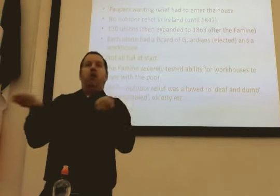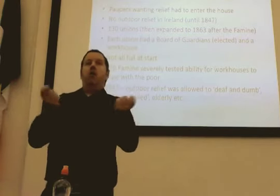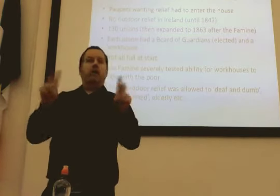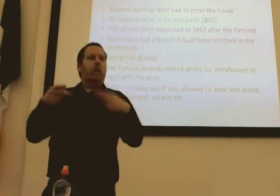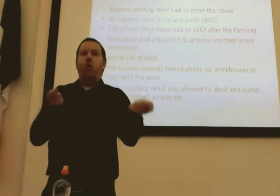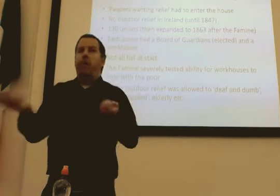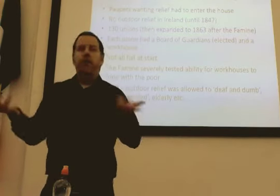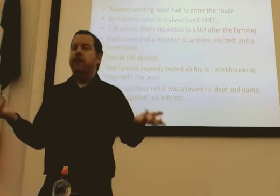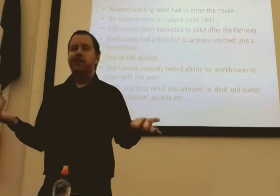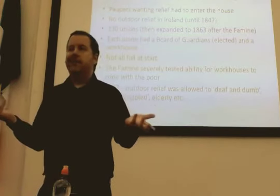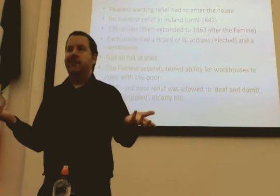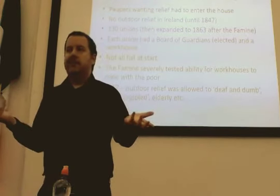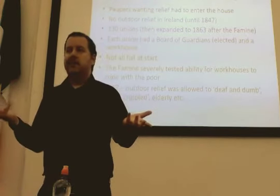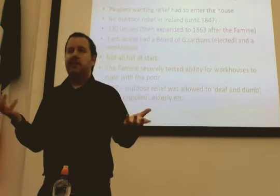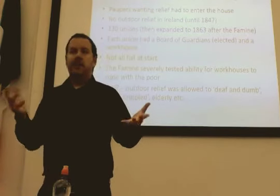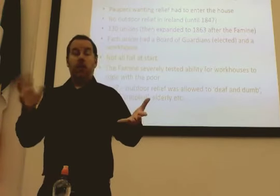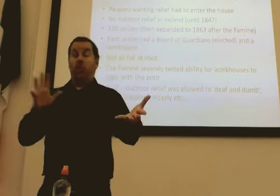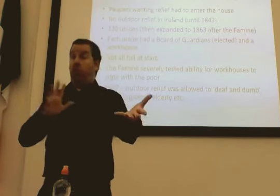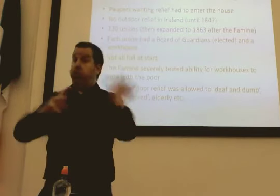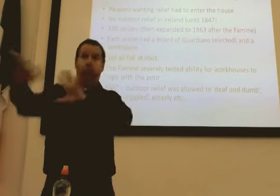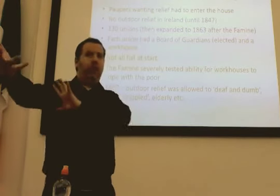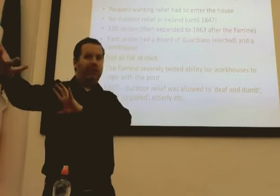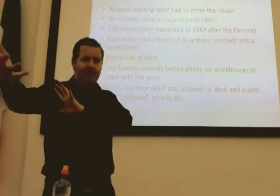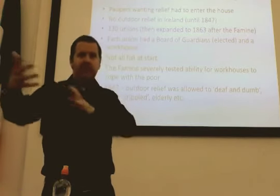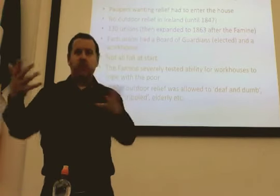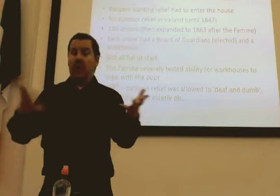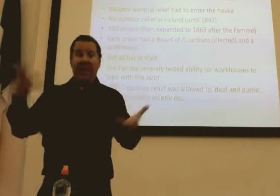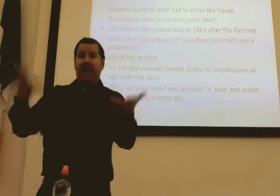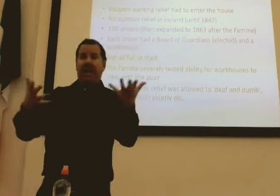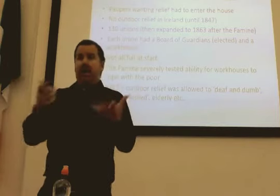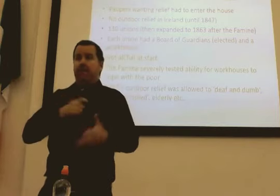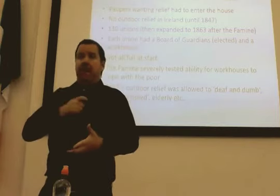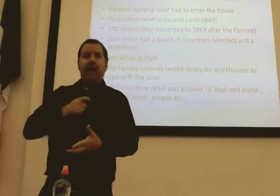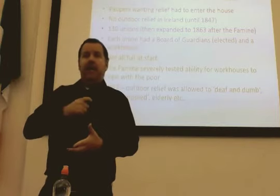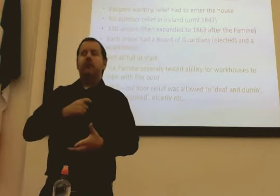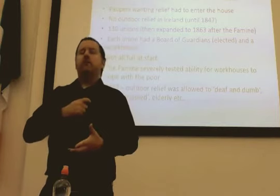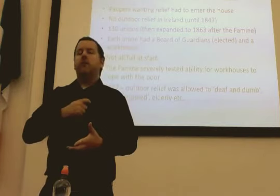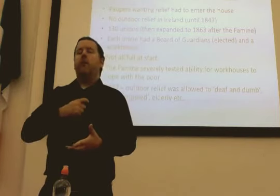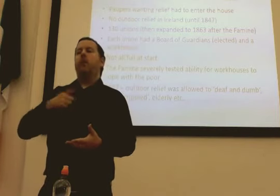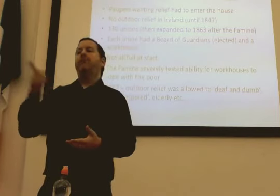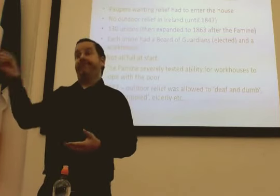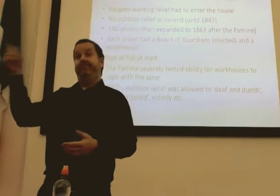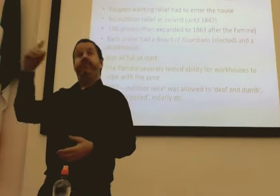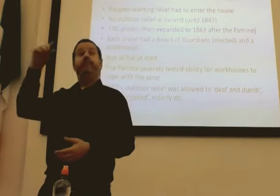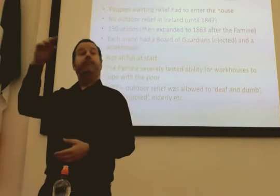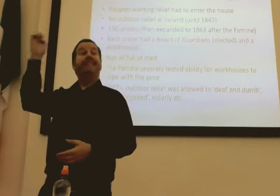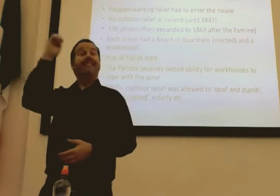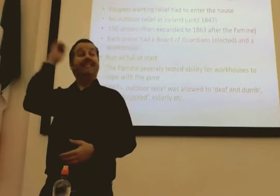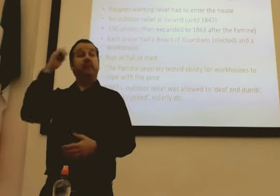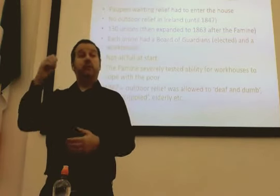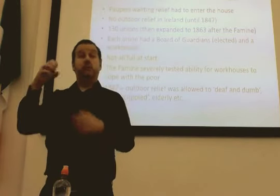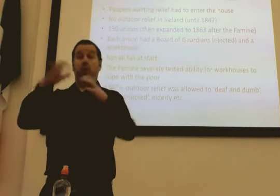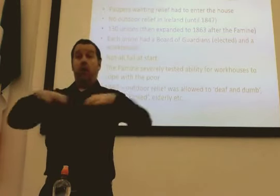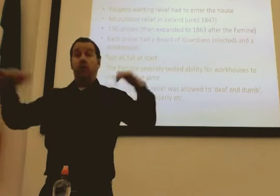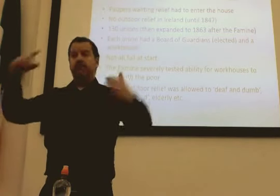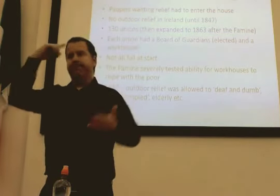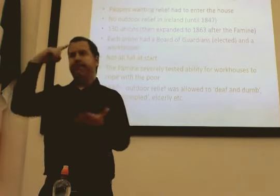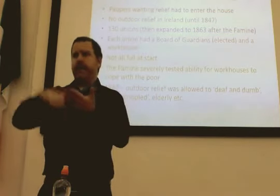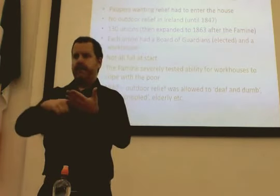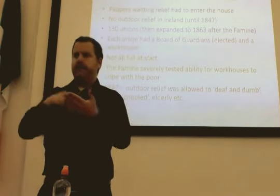with a huge influx, it became unmanageable, and they really couldn't cope, and it became a huge issue. So